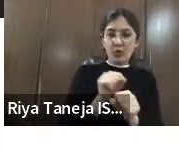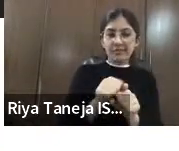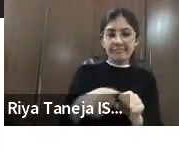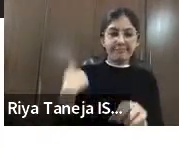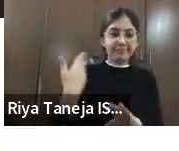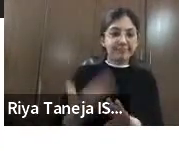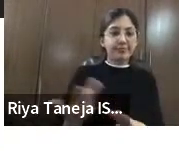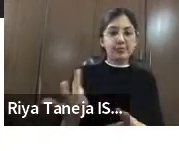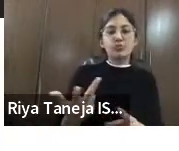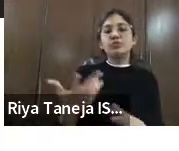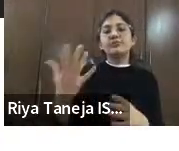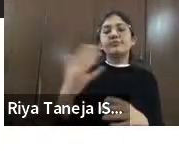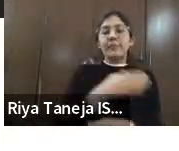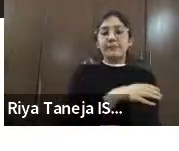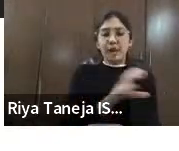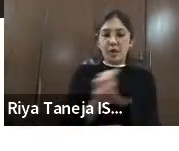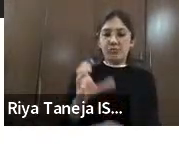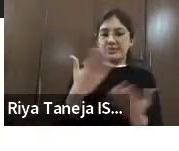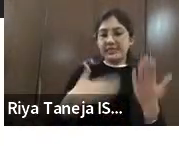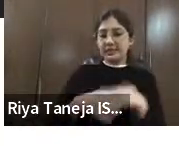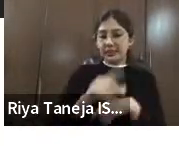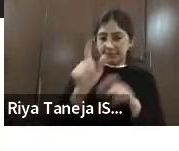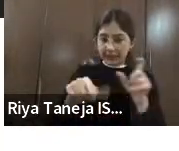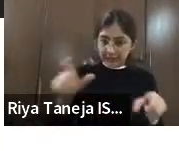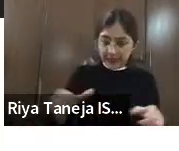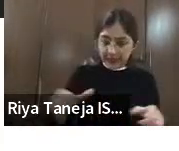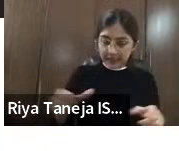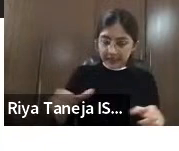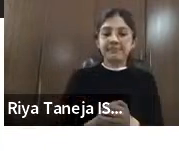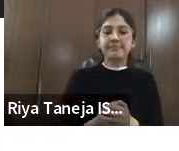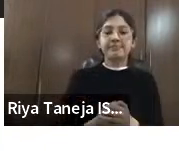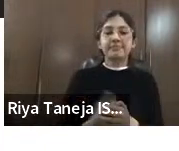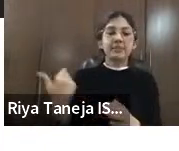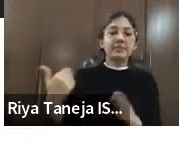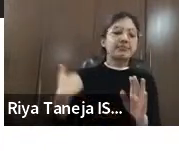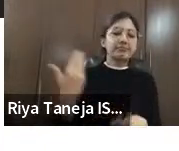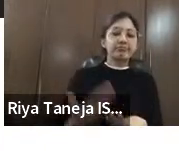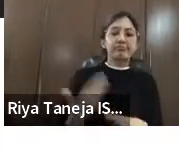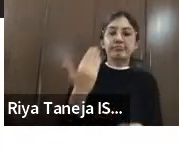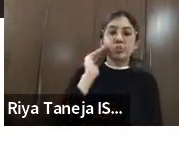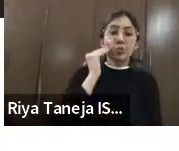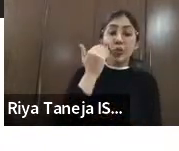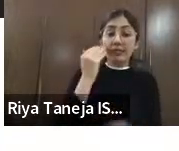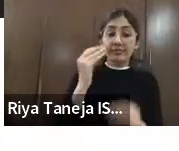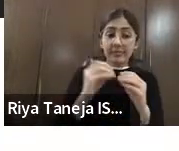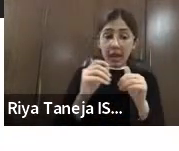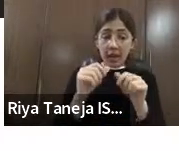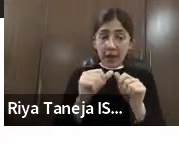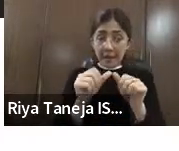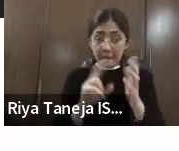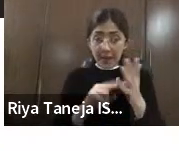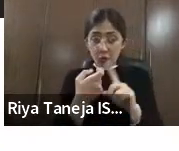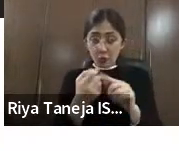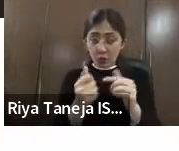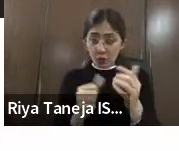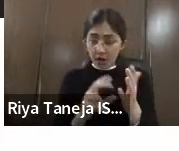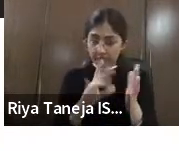for the empowerment of persons with disability in Bankura district for over 2 decades.